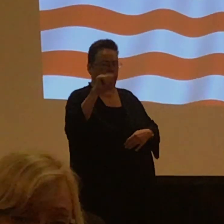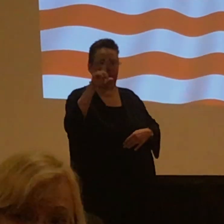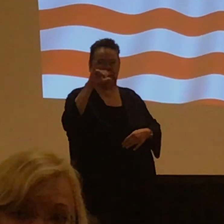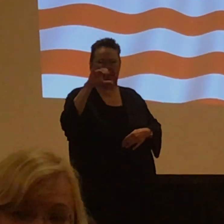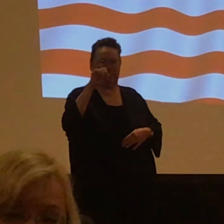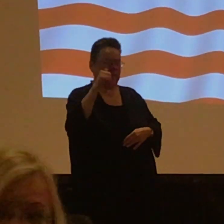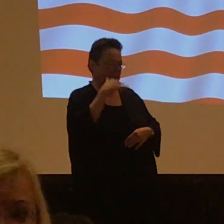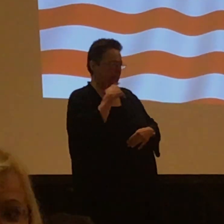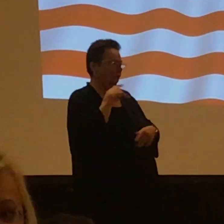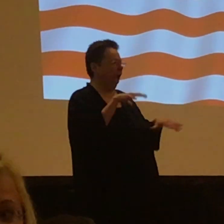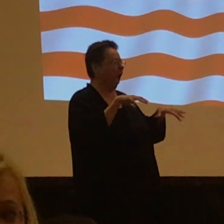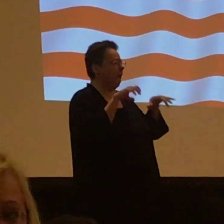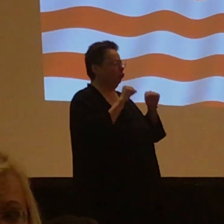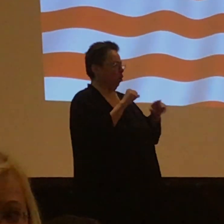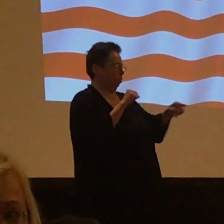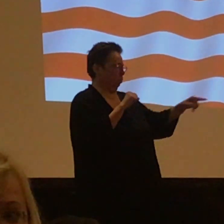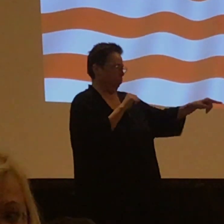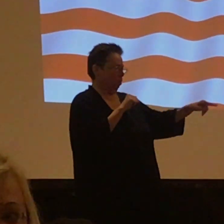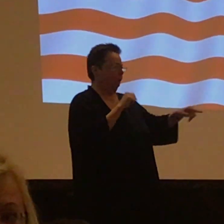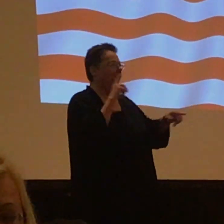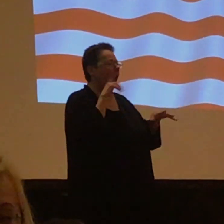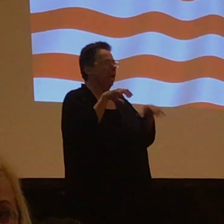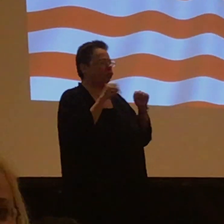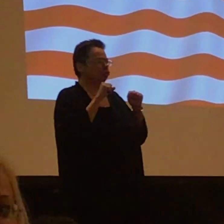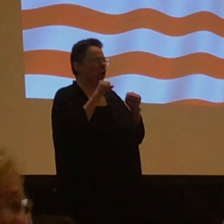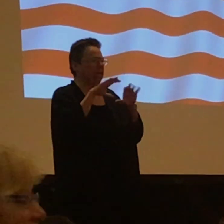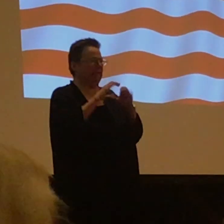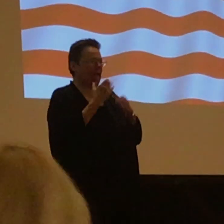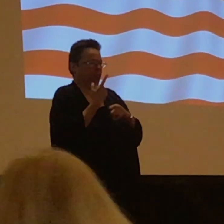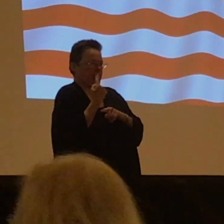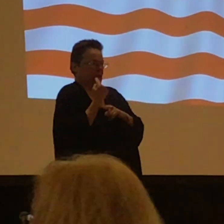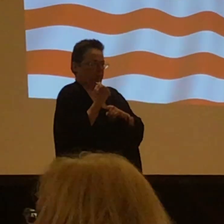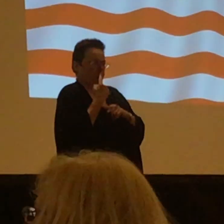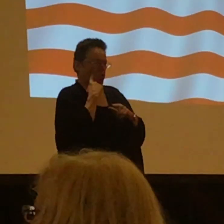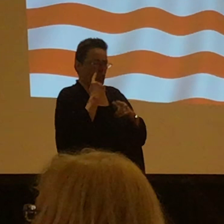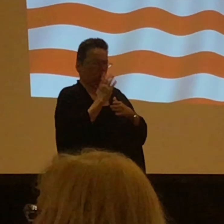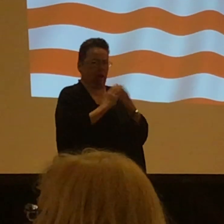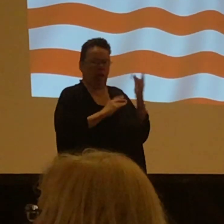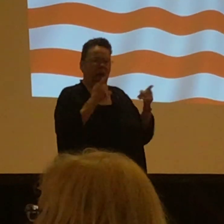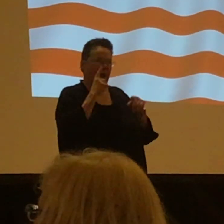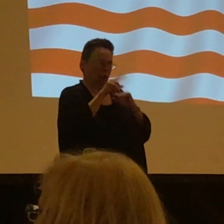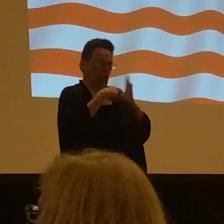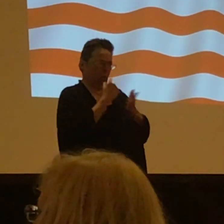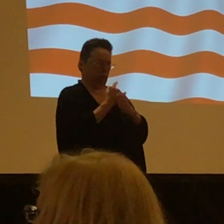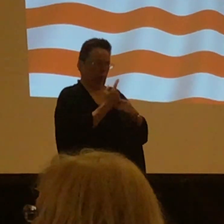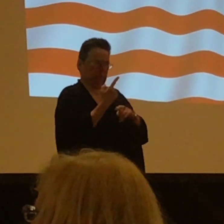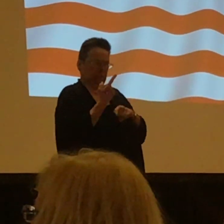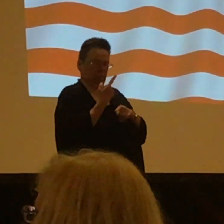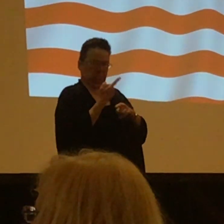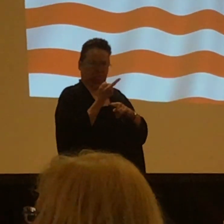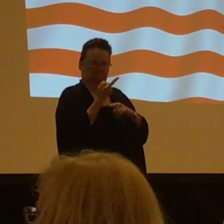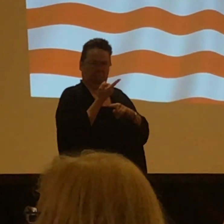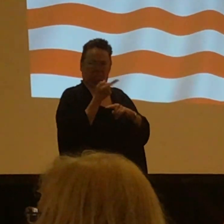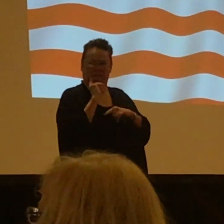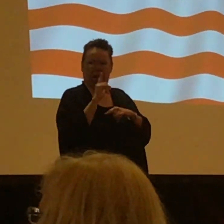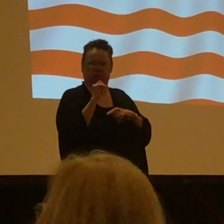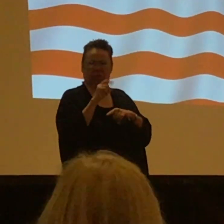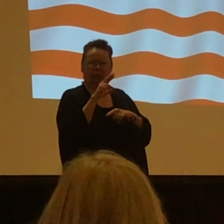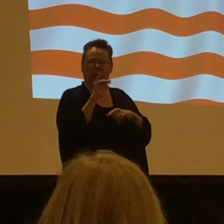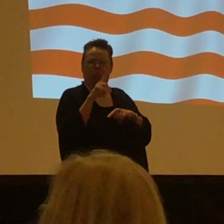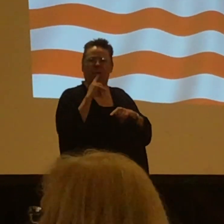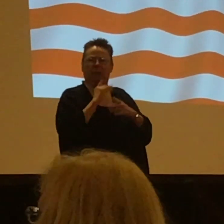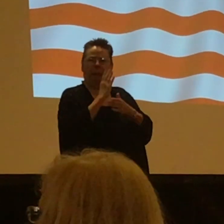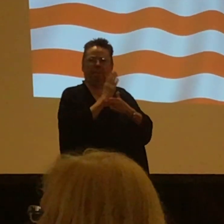I took a class last year called Partners in Policymaking. I graduated last April. And as part